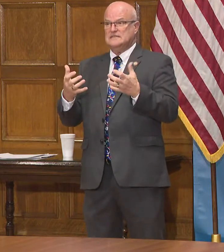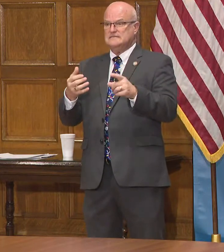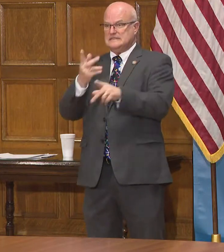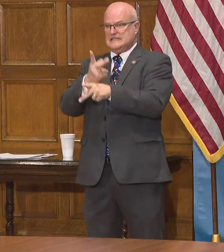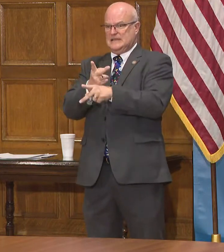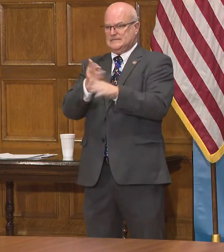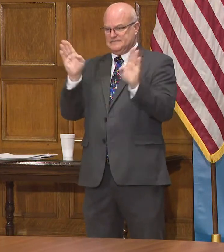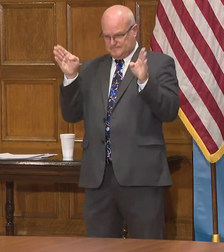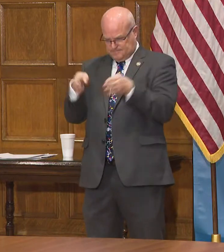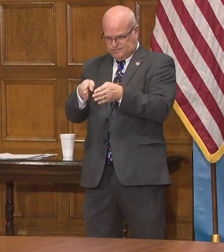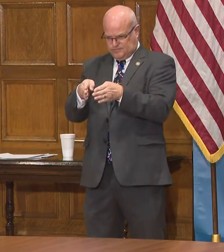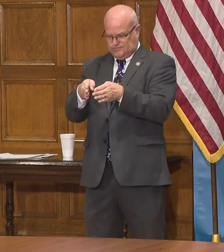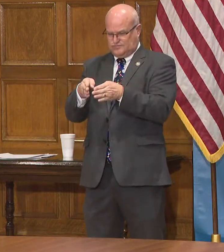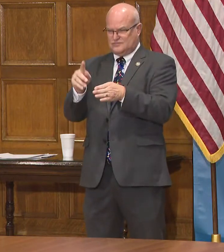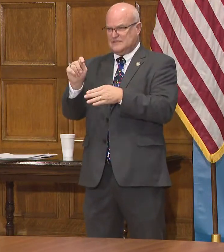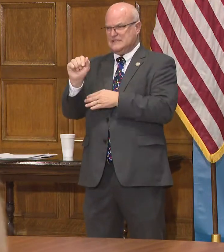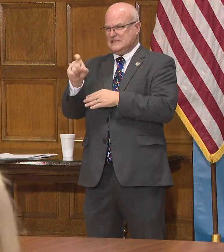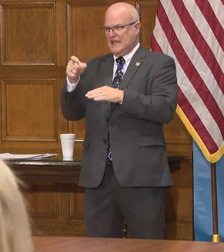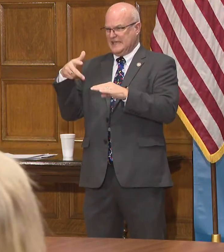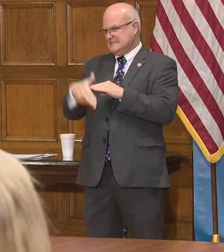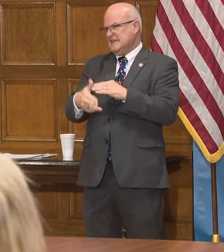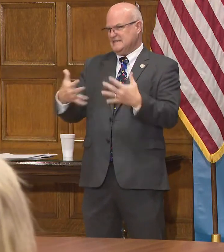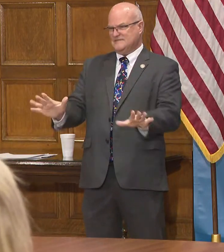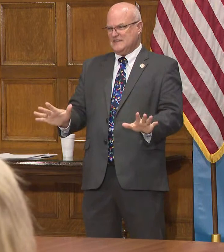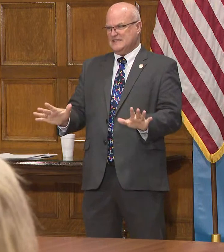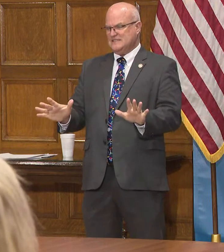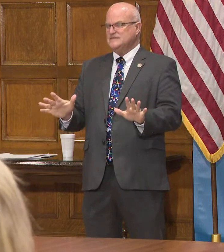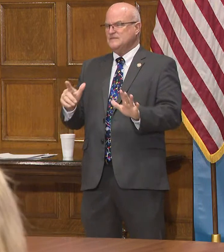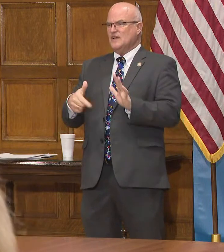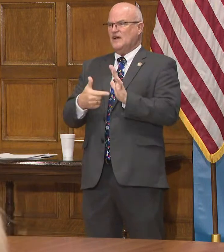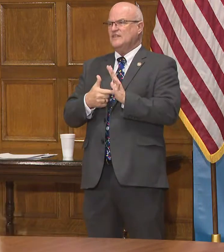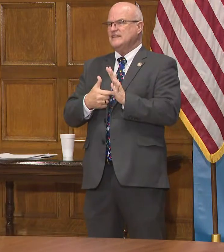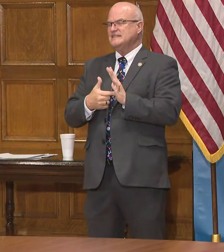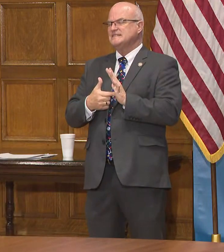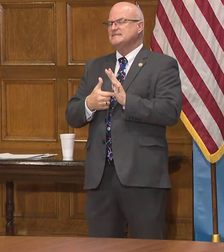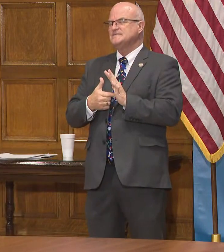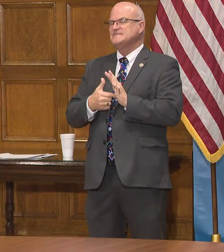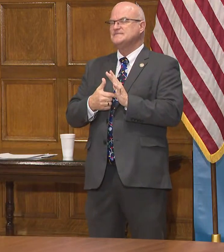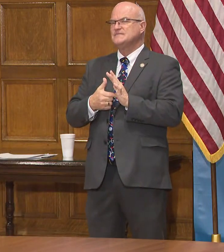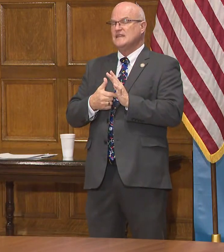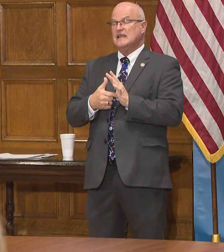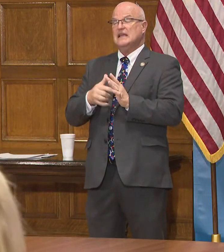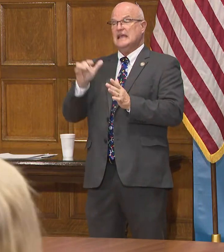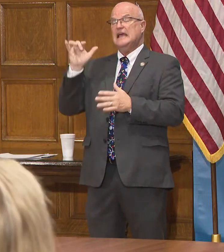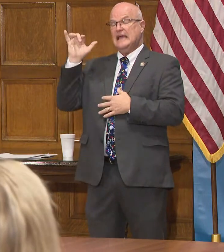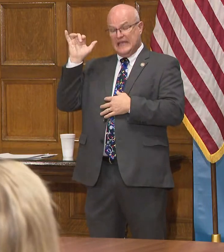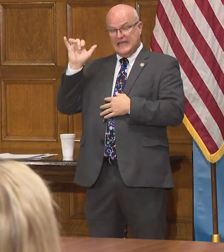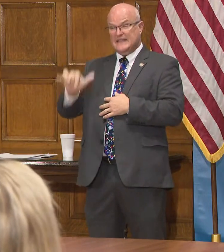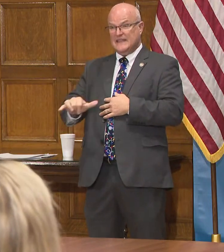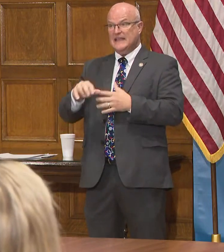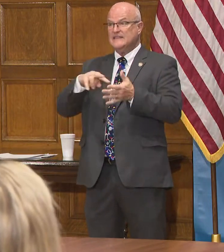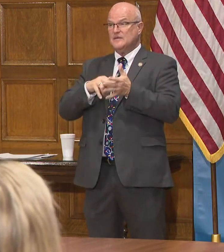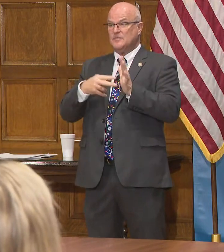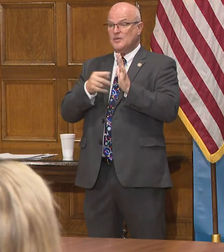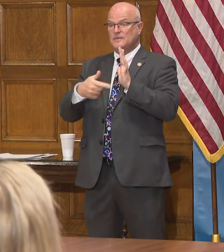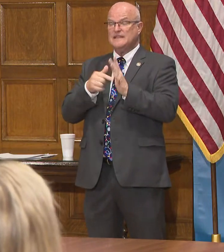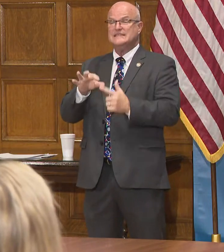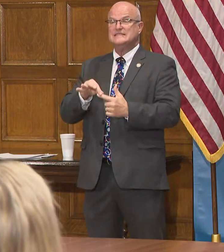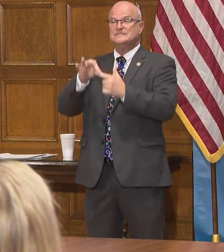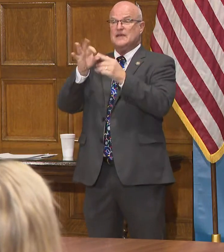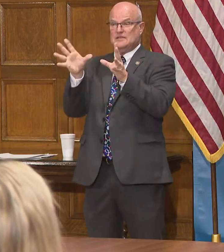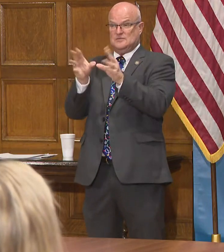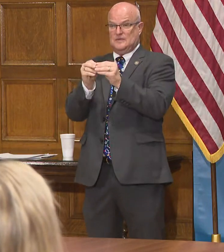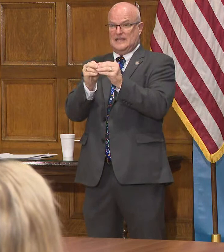want to keep it narrowly focused on on the tax cut issue, which is the purpose of the special